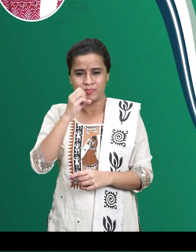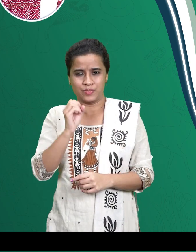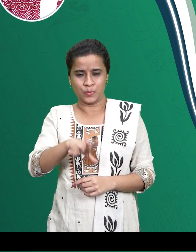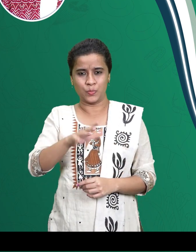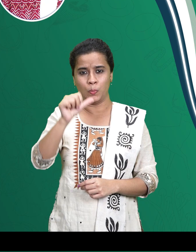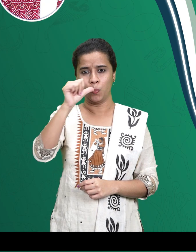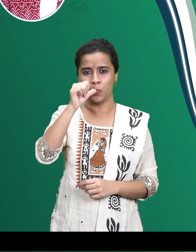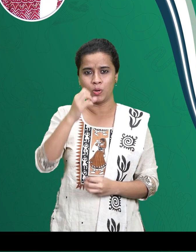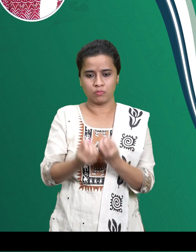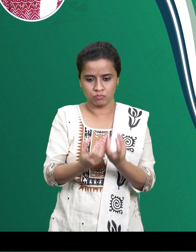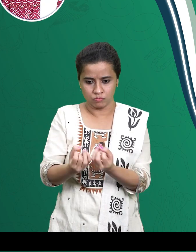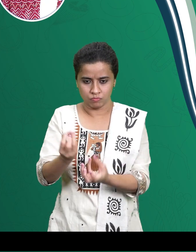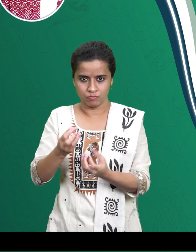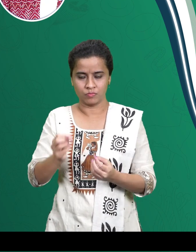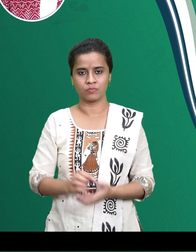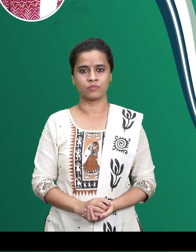water.